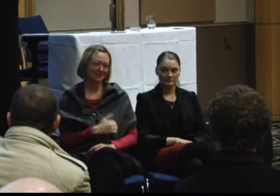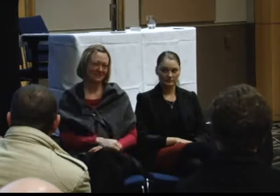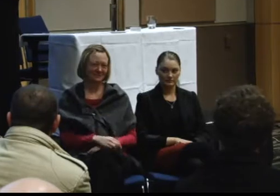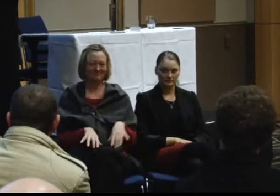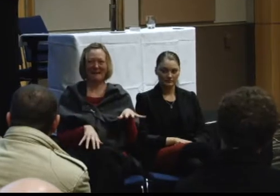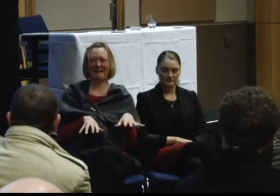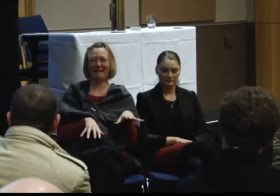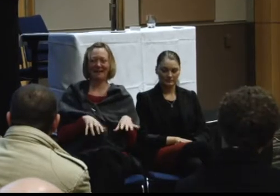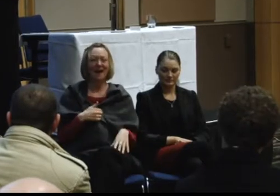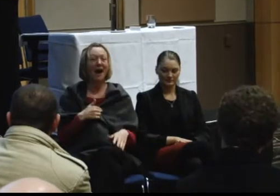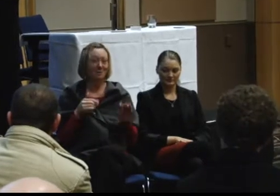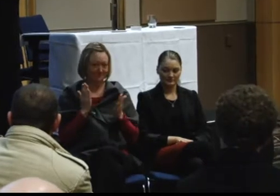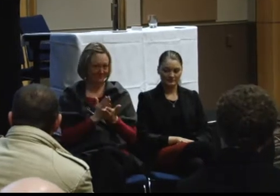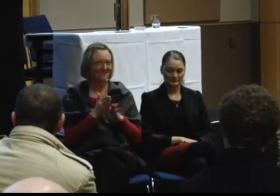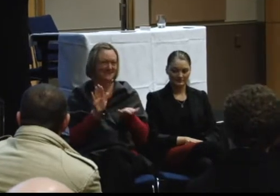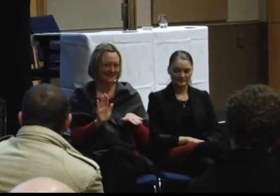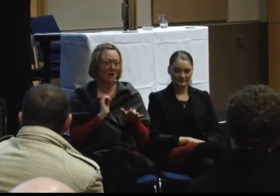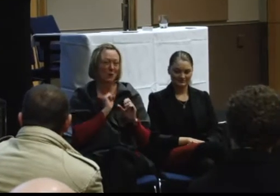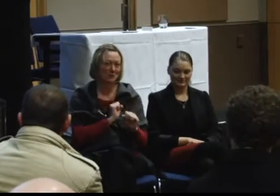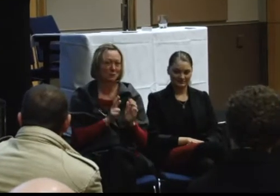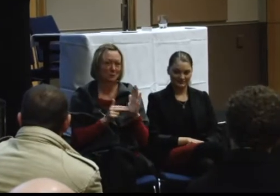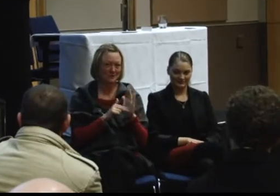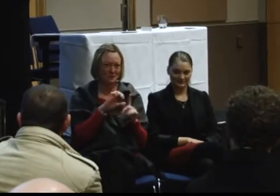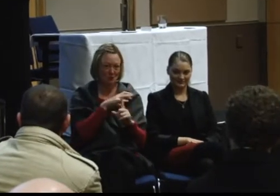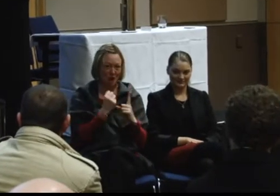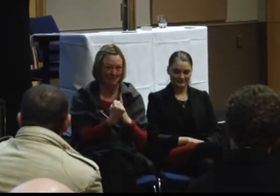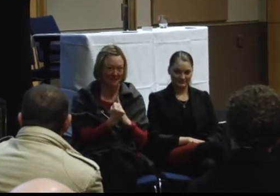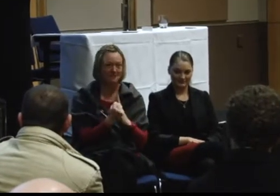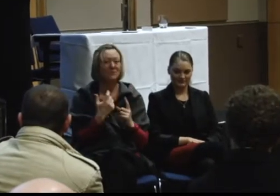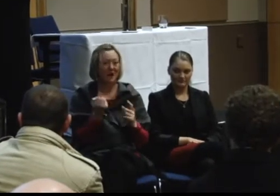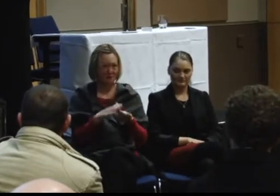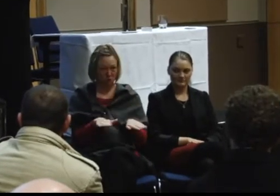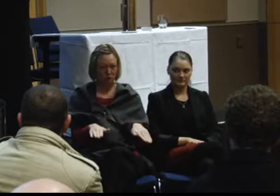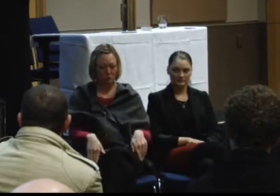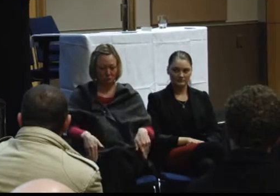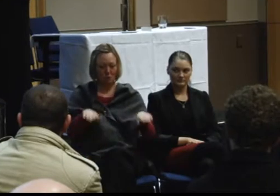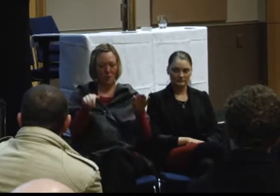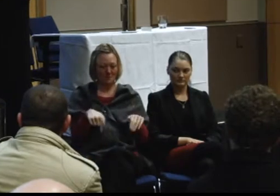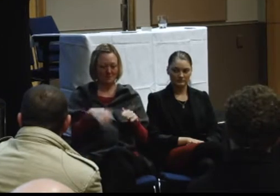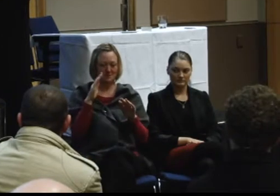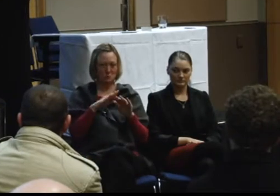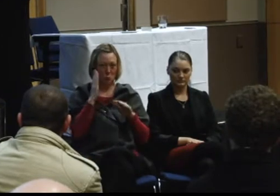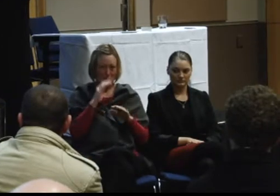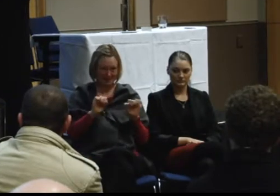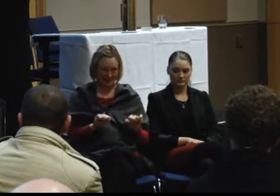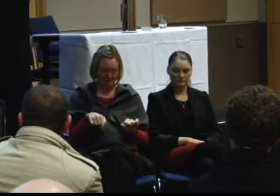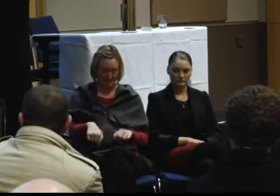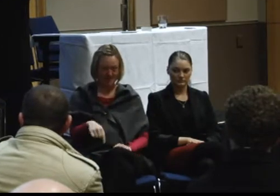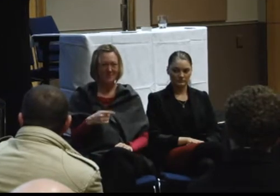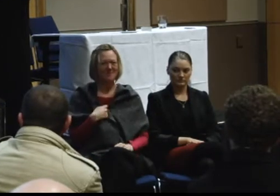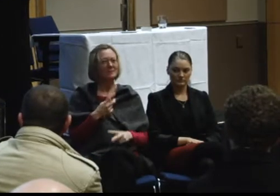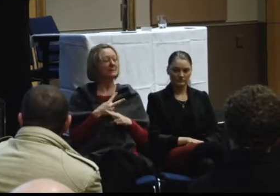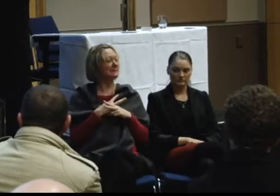But I am very much a citizen. I'm very committed to New Zealand society, and I have children who've been through the school system, and all around me I